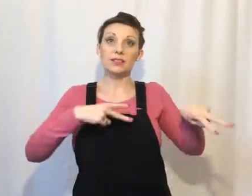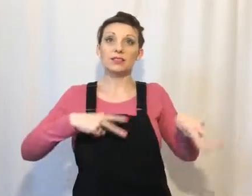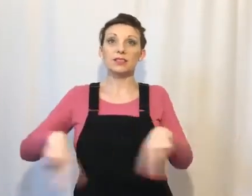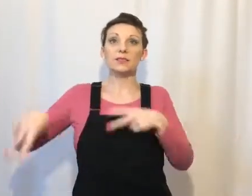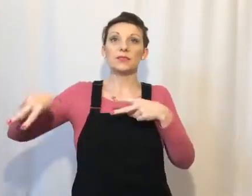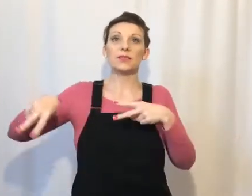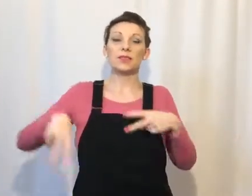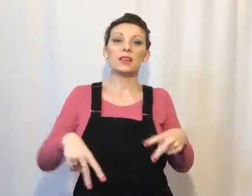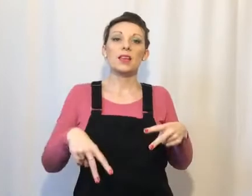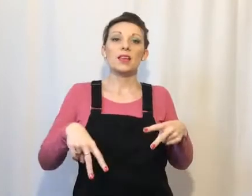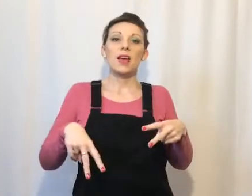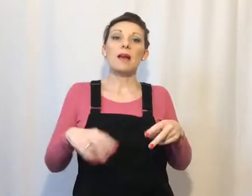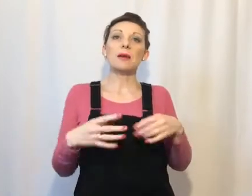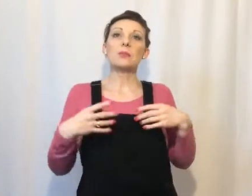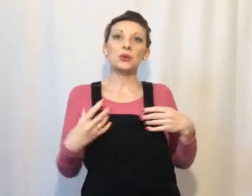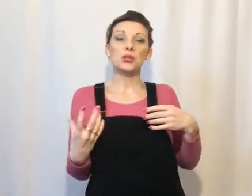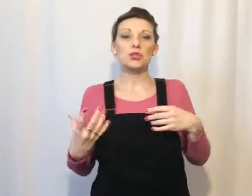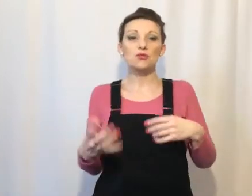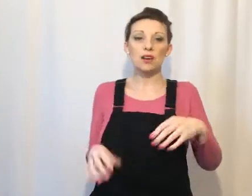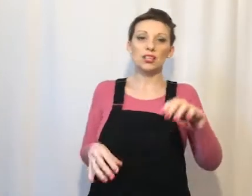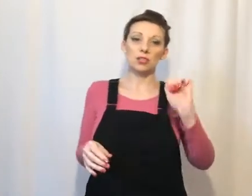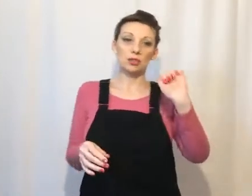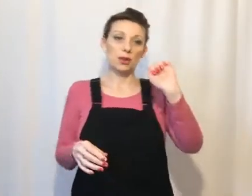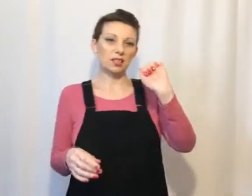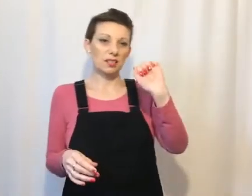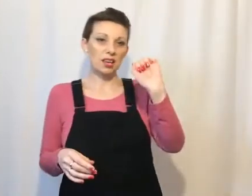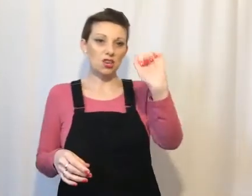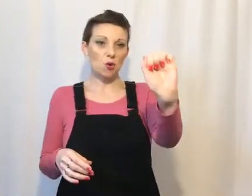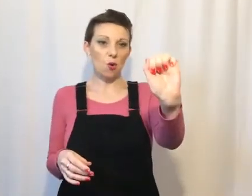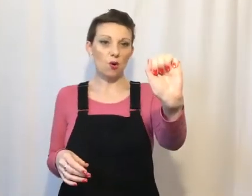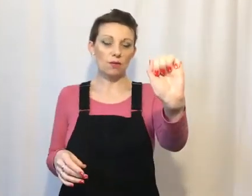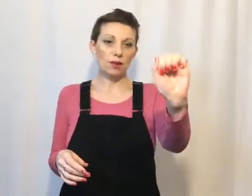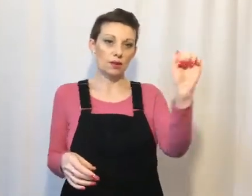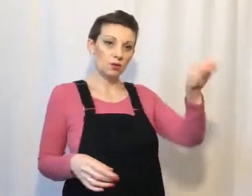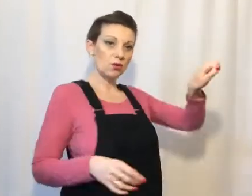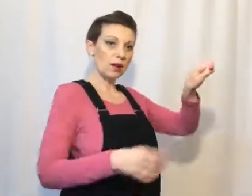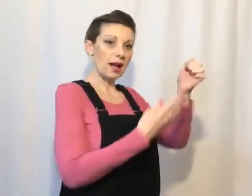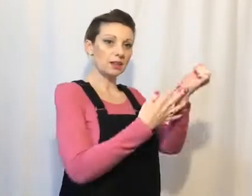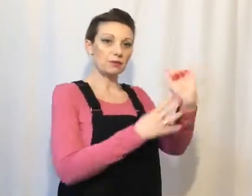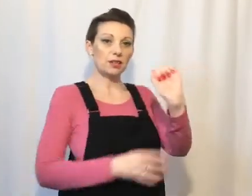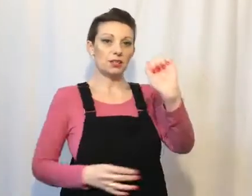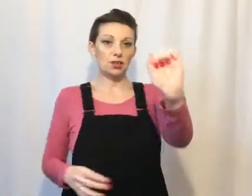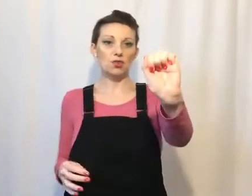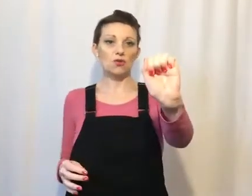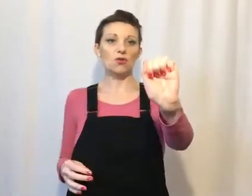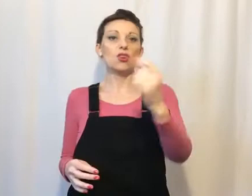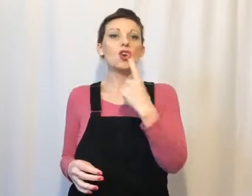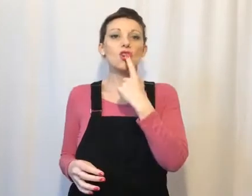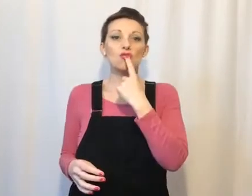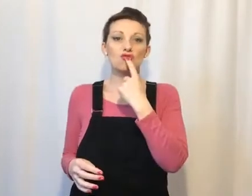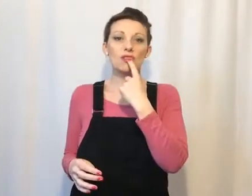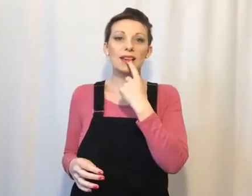dance, and then put on your red shoes. So we're going to say your, got your hand as a fist, your red